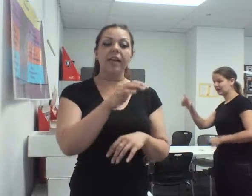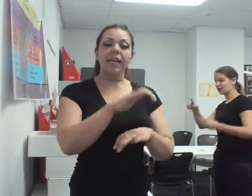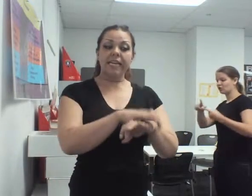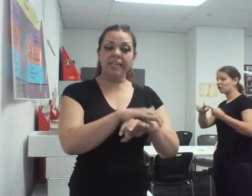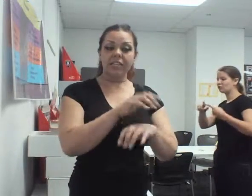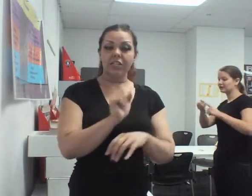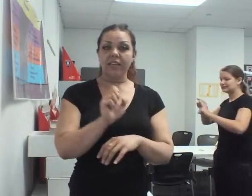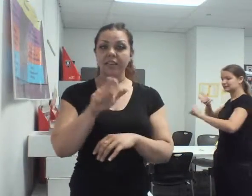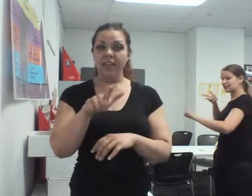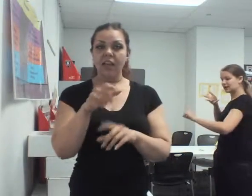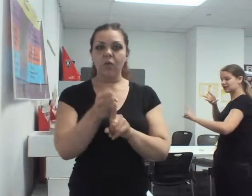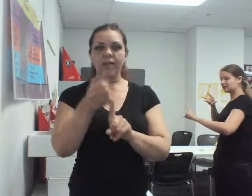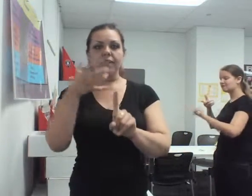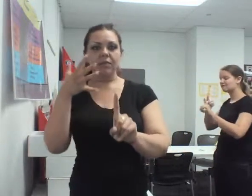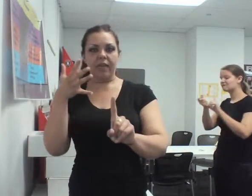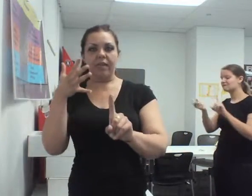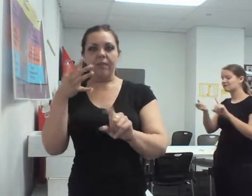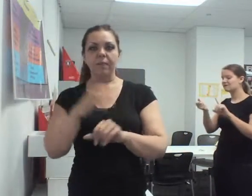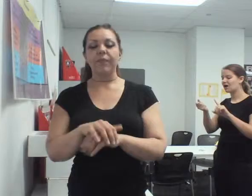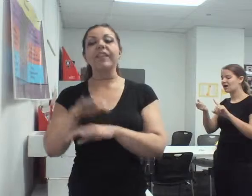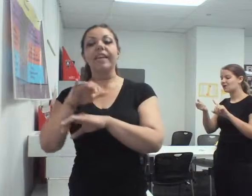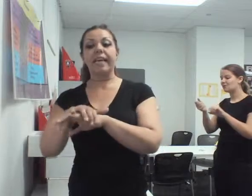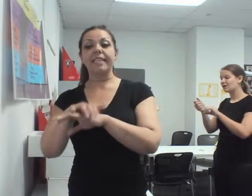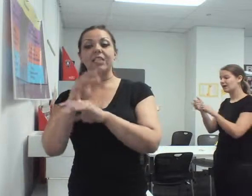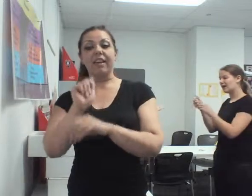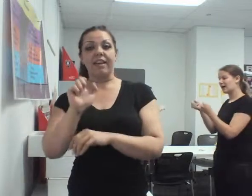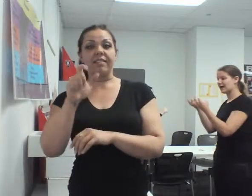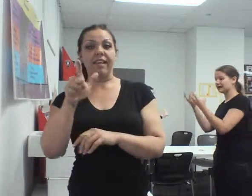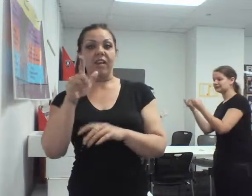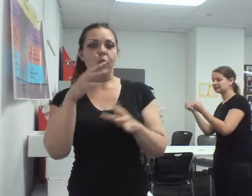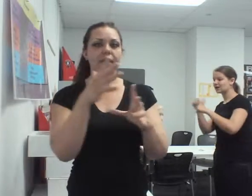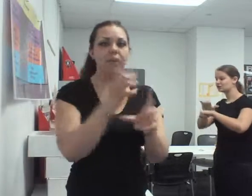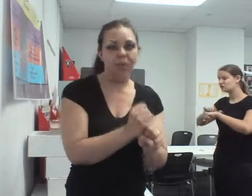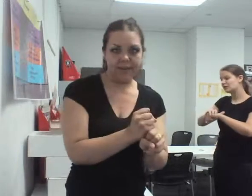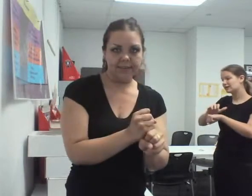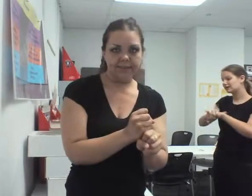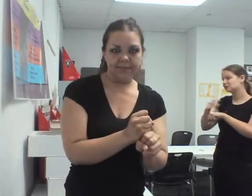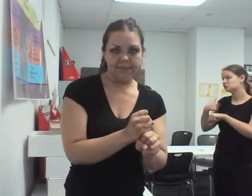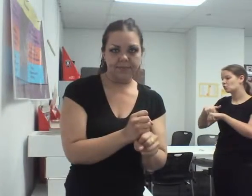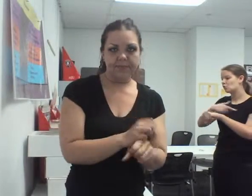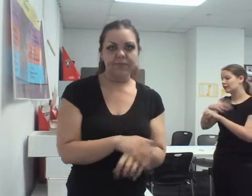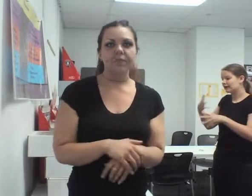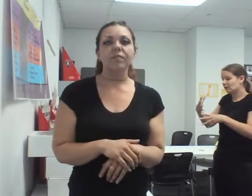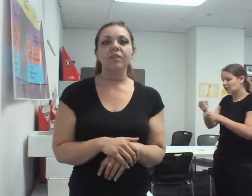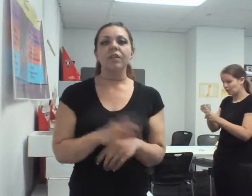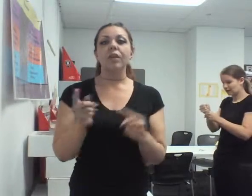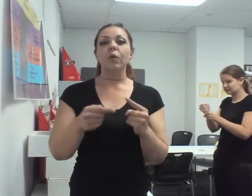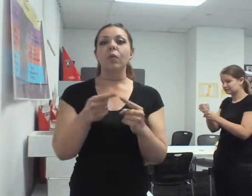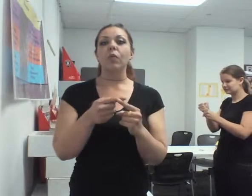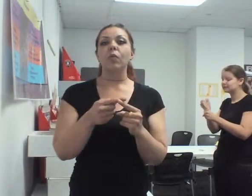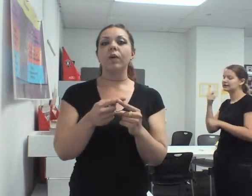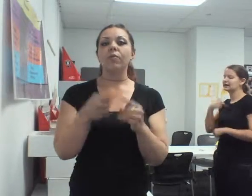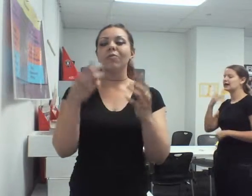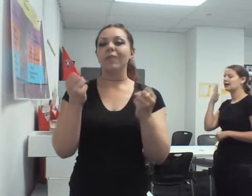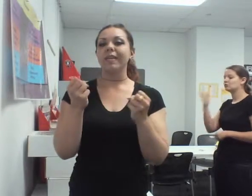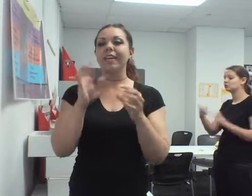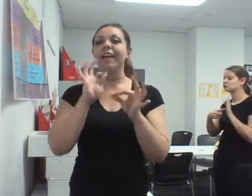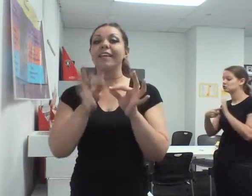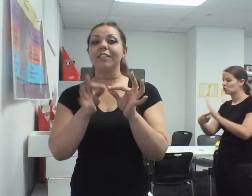to English, we compress. And when we go into each of them, I'll give you examples of both. Okay, so it'll be a little bit easier, and then